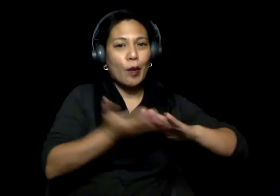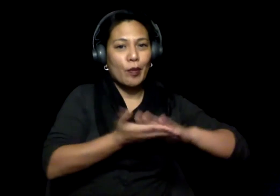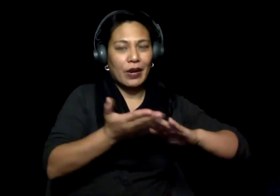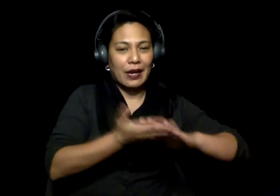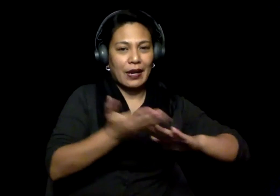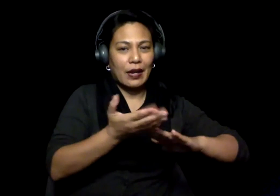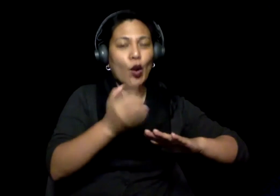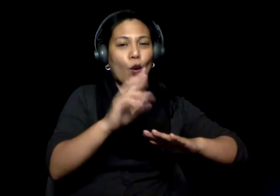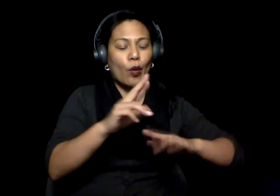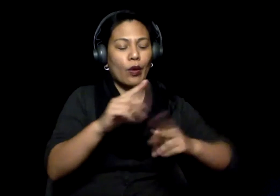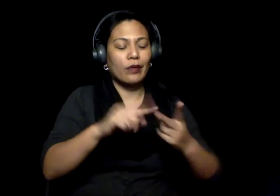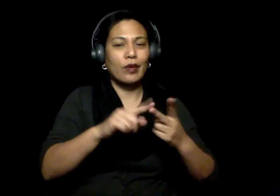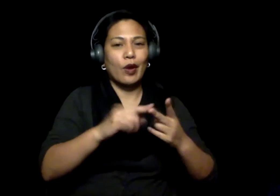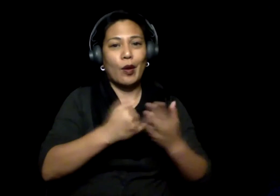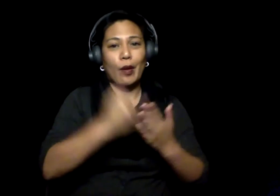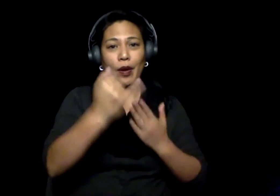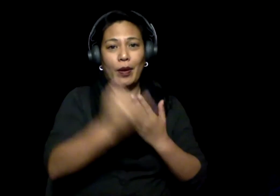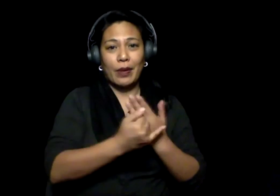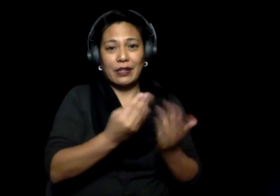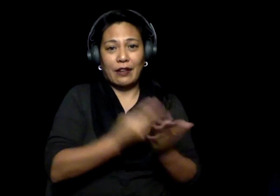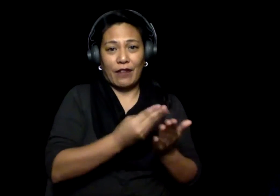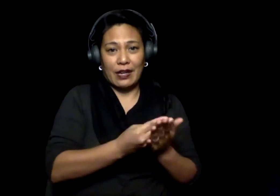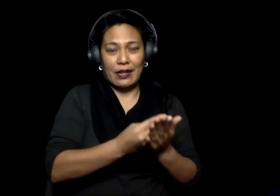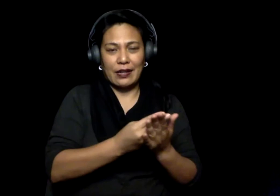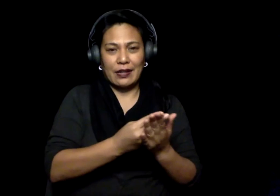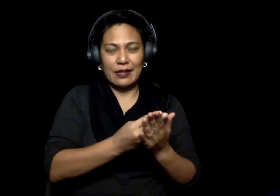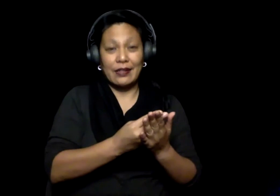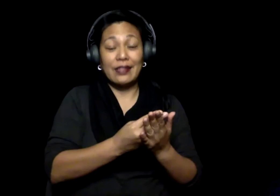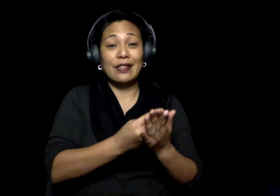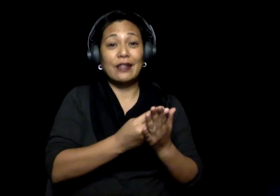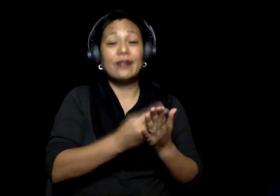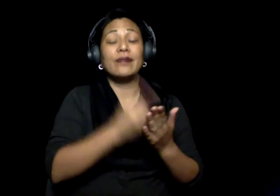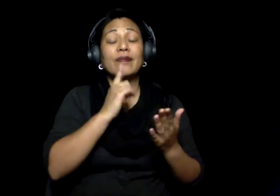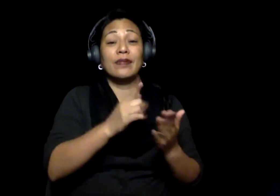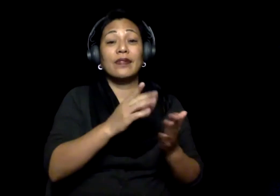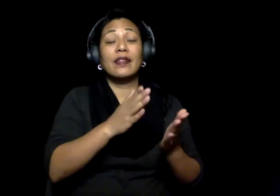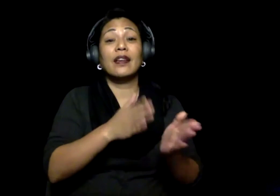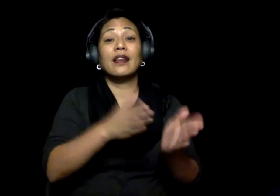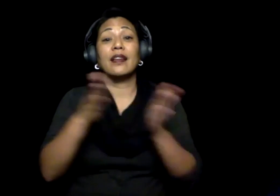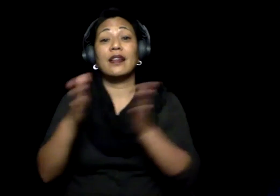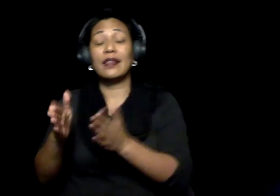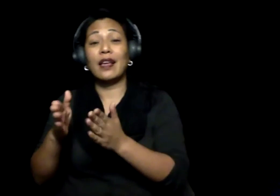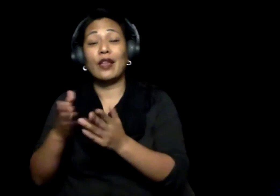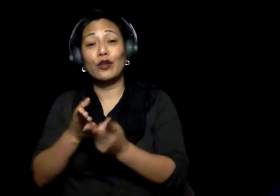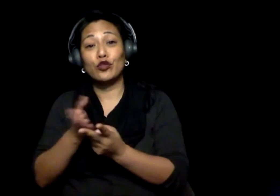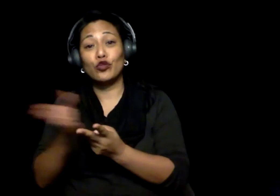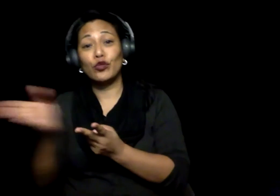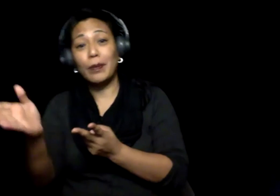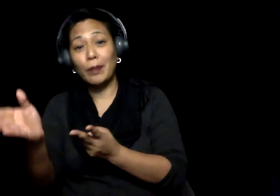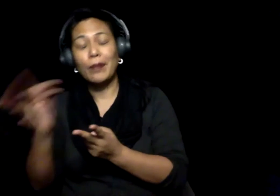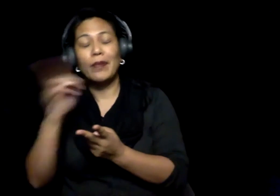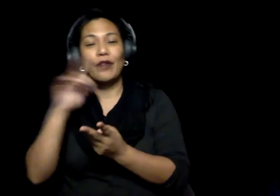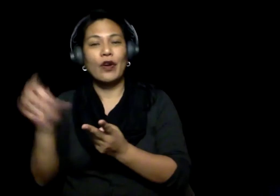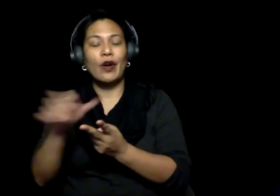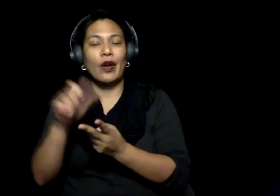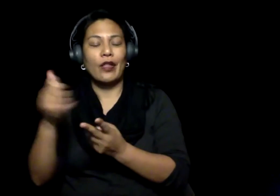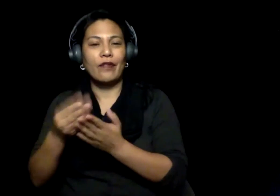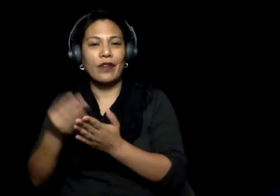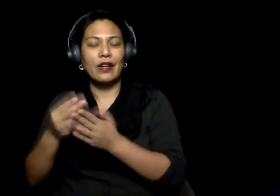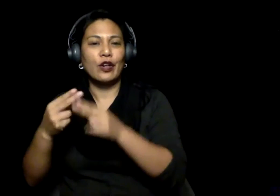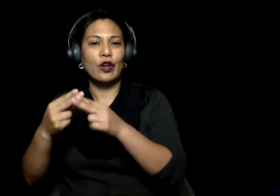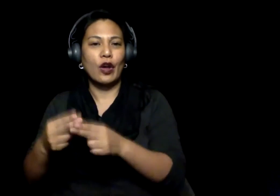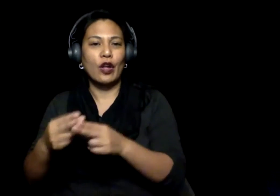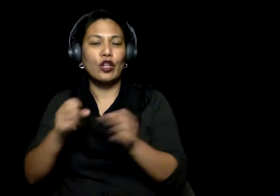in those different arts discipline categories. And then our other envelope of funding is called